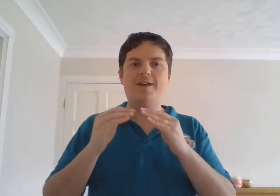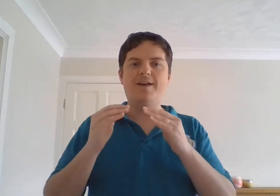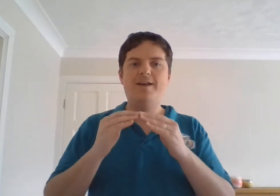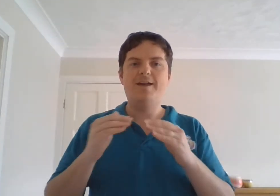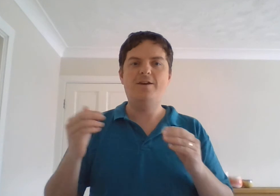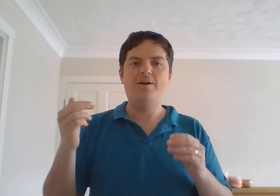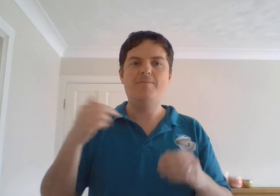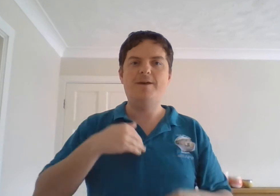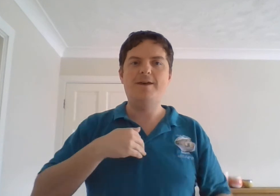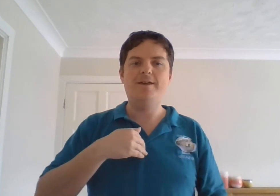nothing on me.